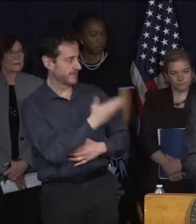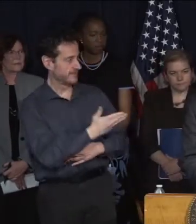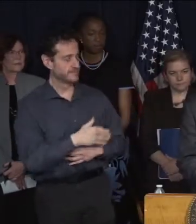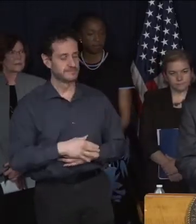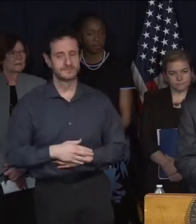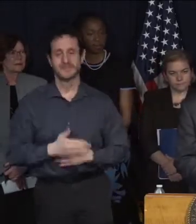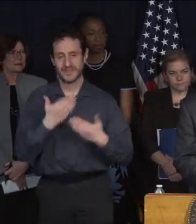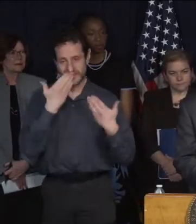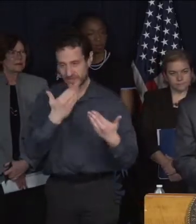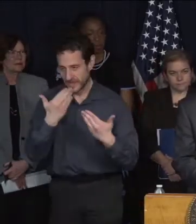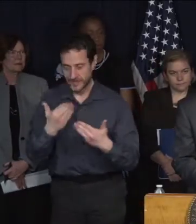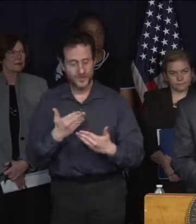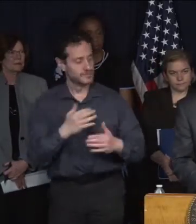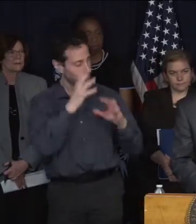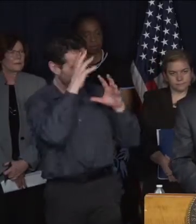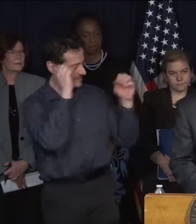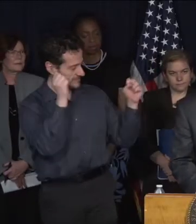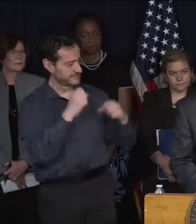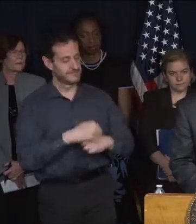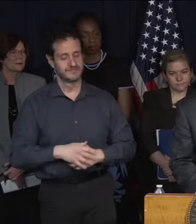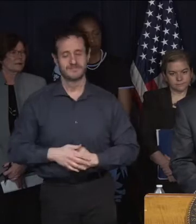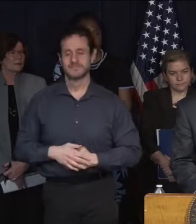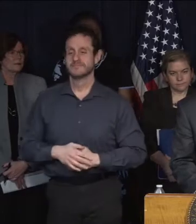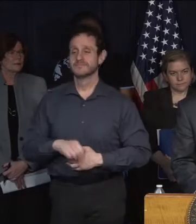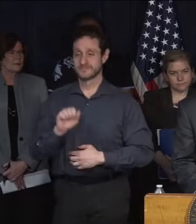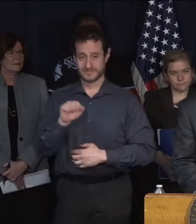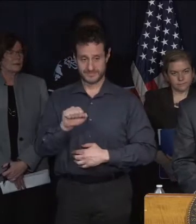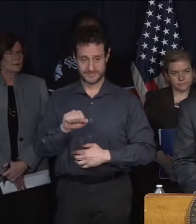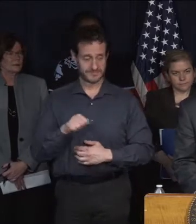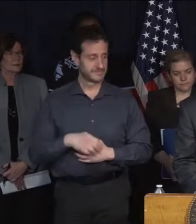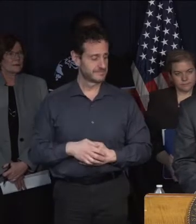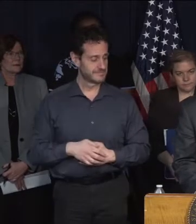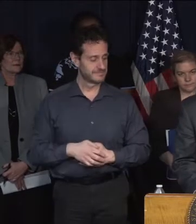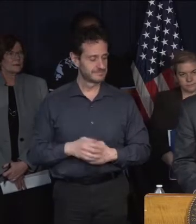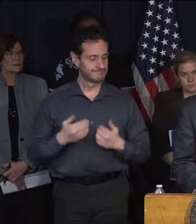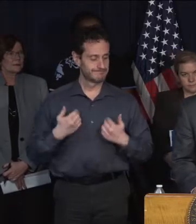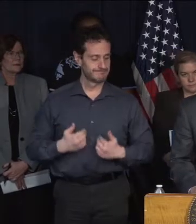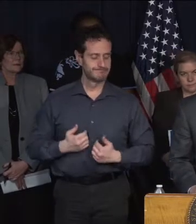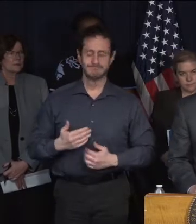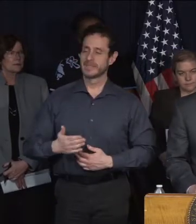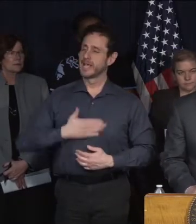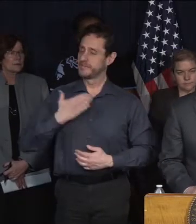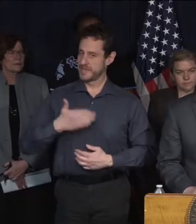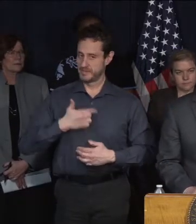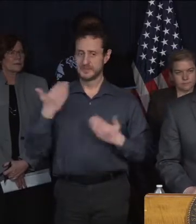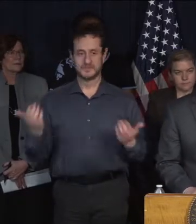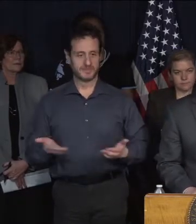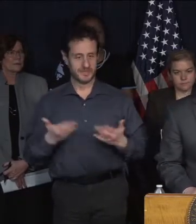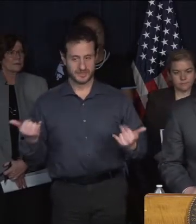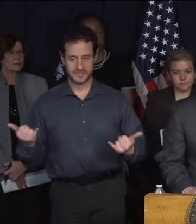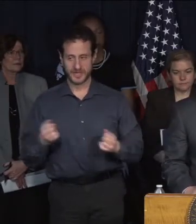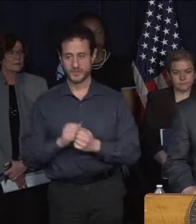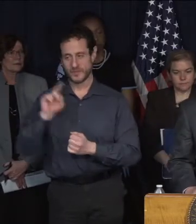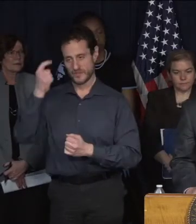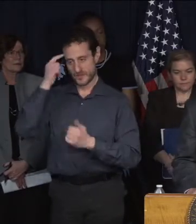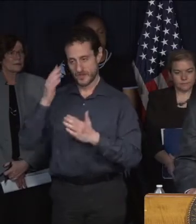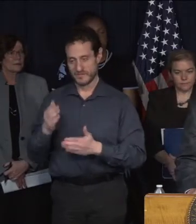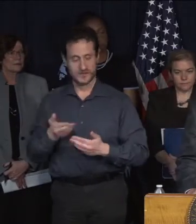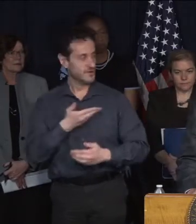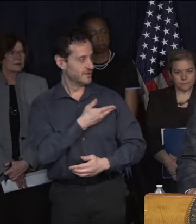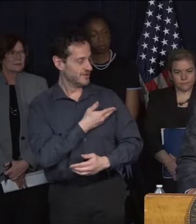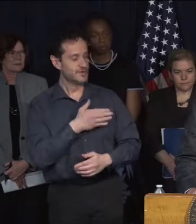Thank you. Thank you, President Preckwinkle. Yes, I'm pleased to be here today with the governor,